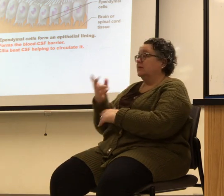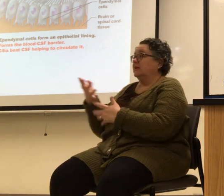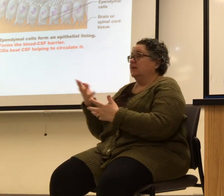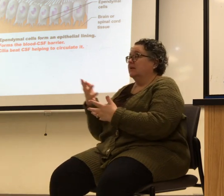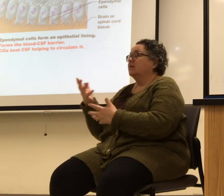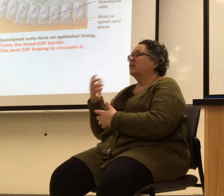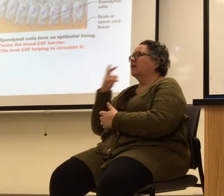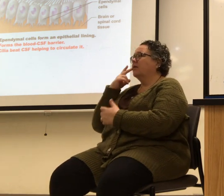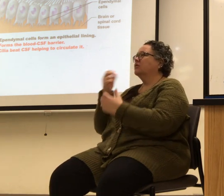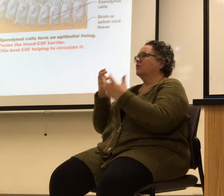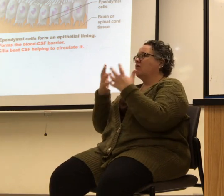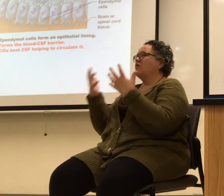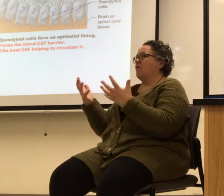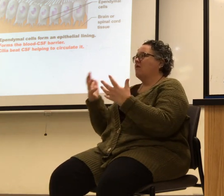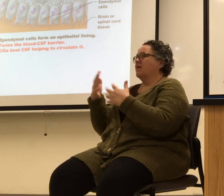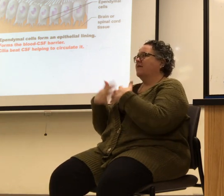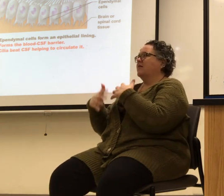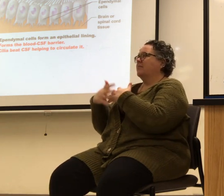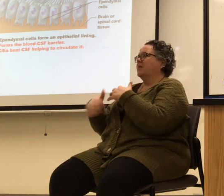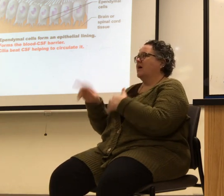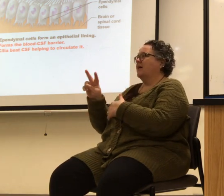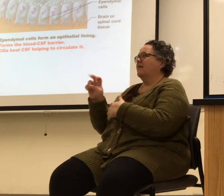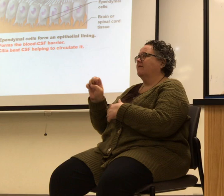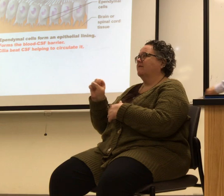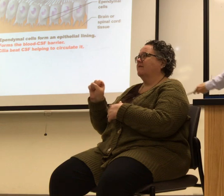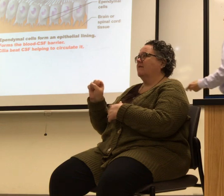there's a lot of blood vessels.